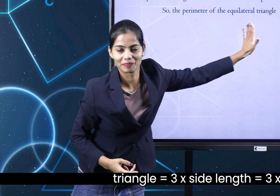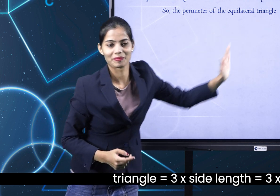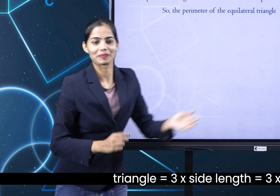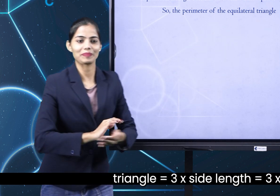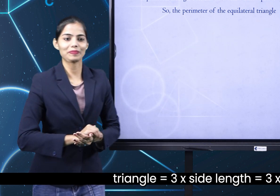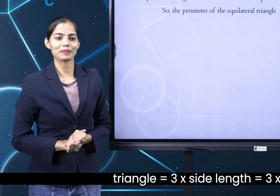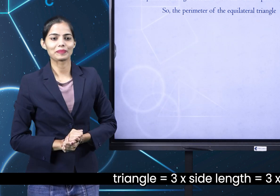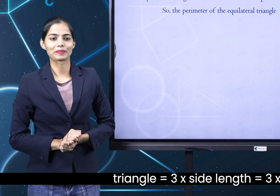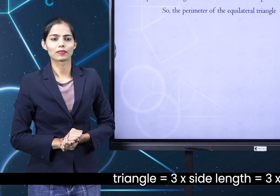24 cm.